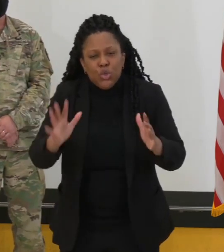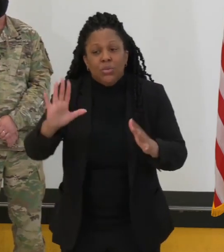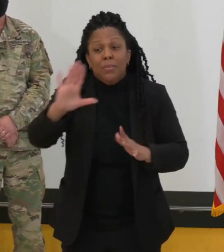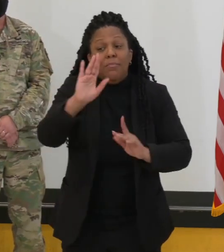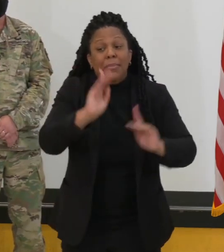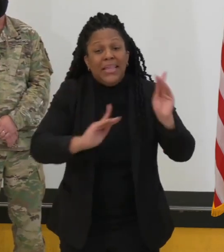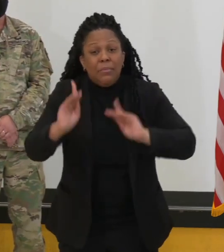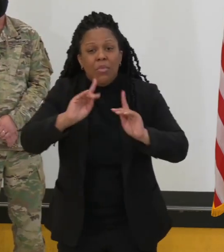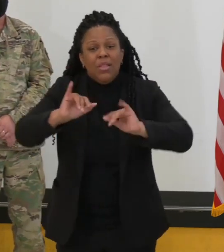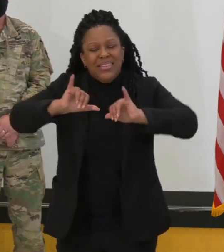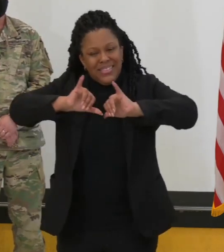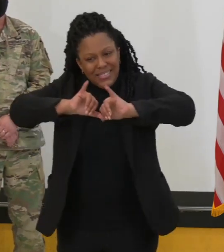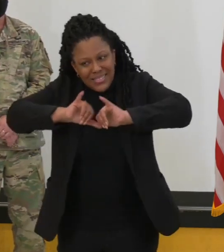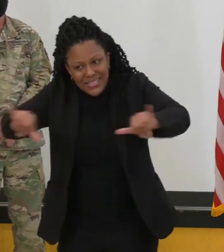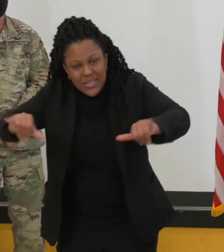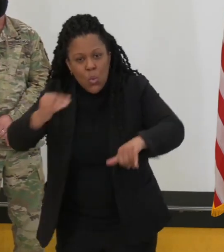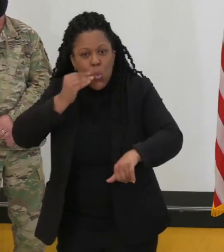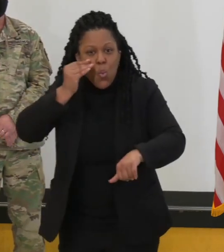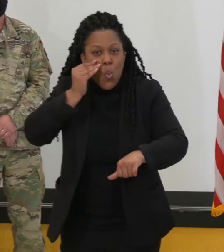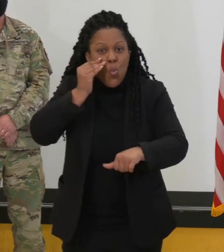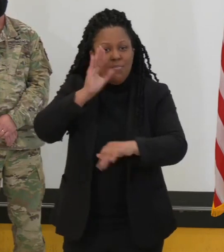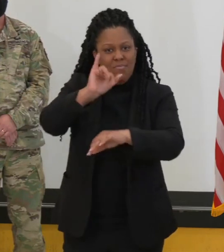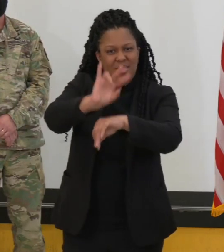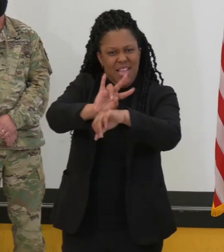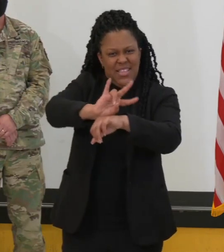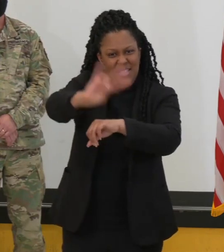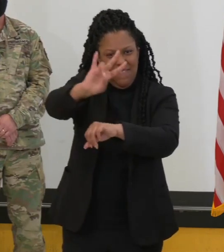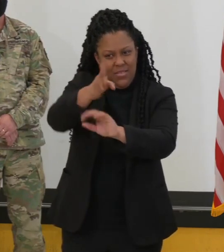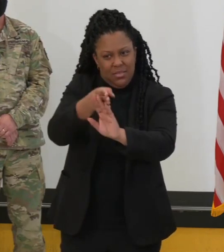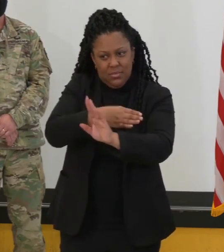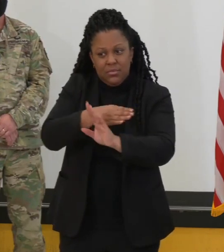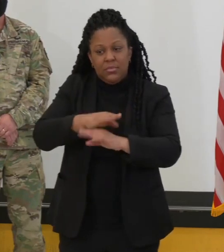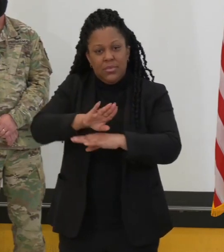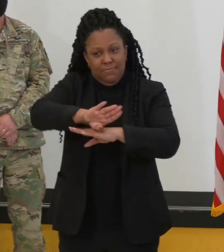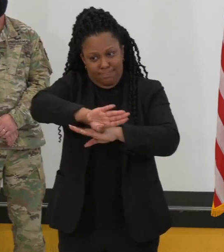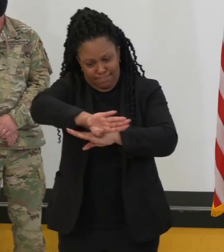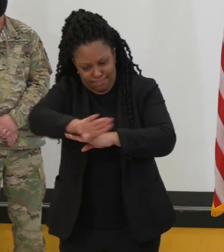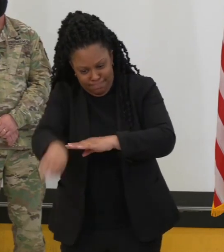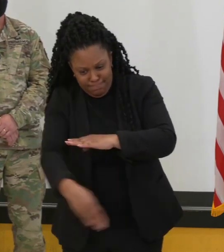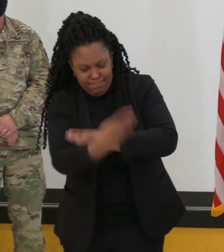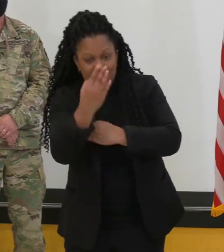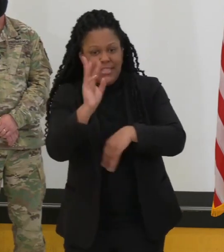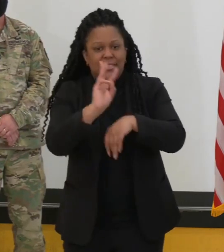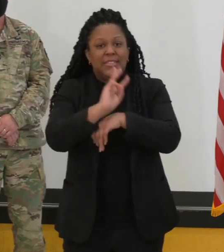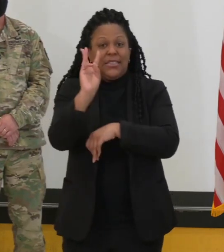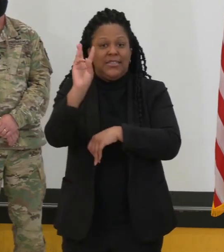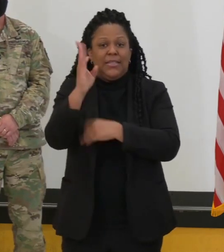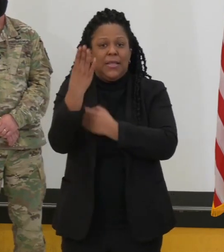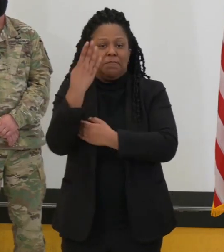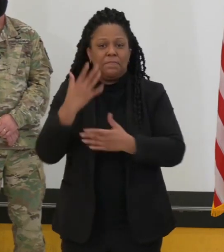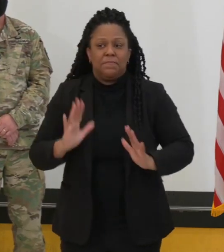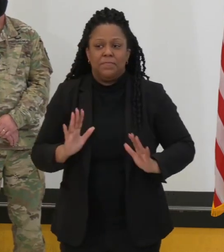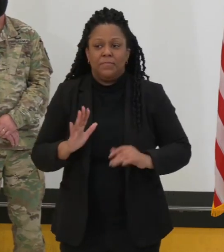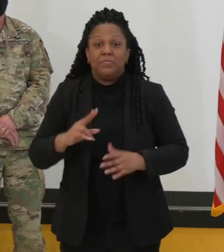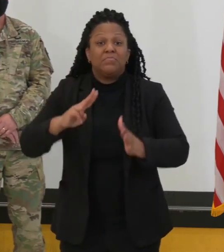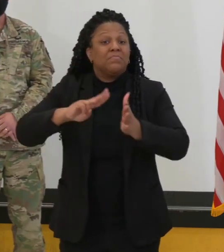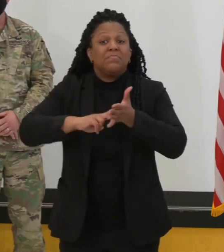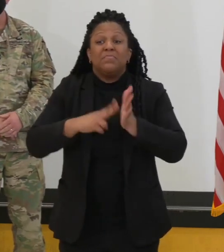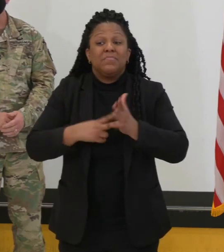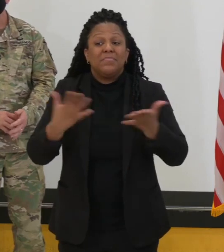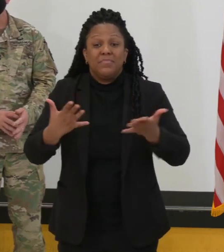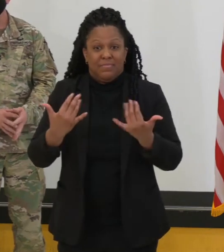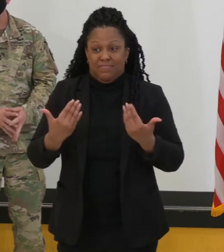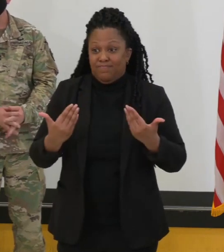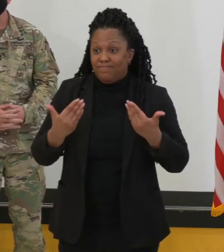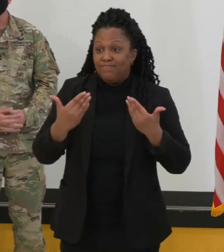p.m. tonight. And that goes until 6 a.m. Tomorrow morning. But please, whether that's picking up the telephone, whether that's getting on